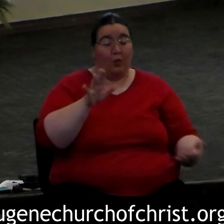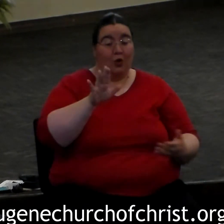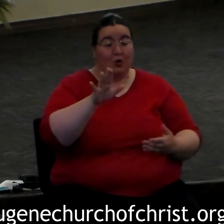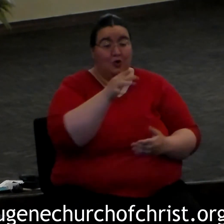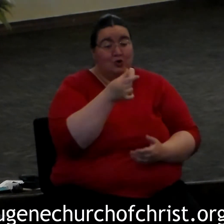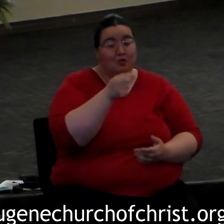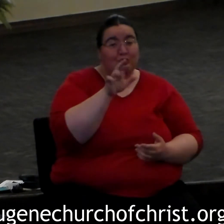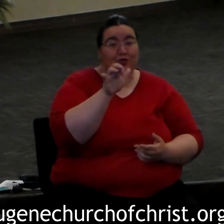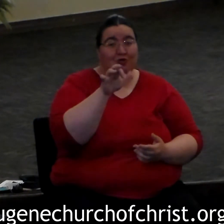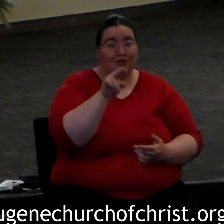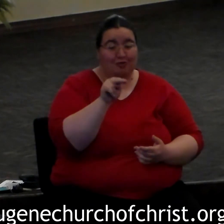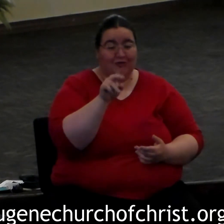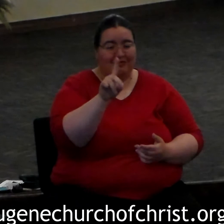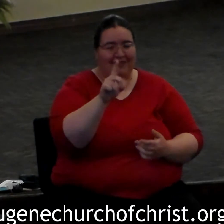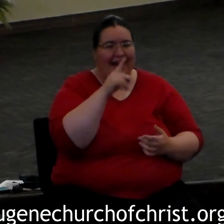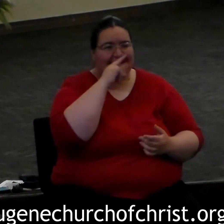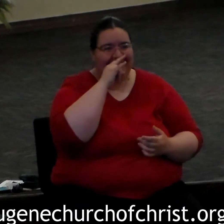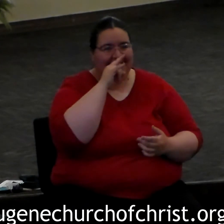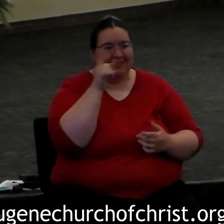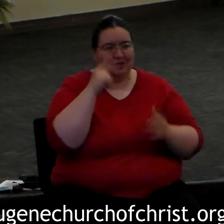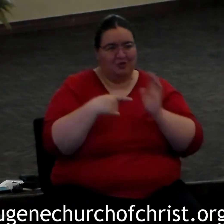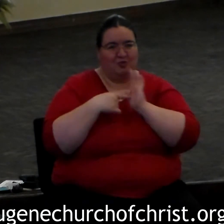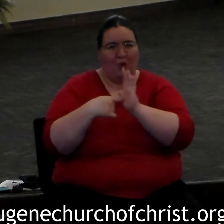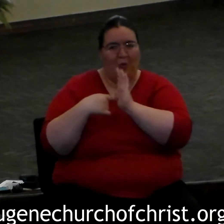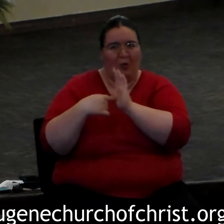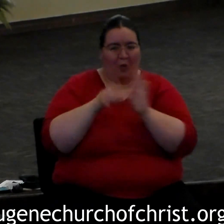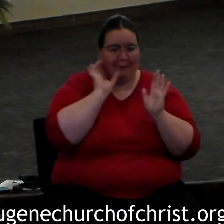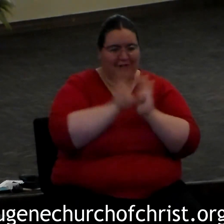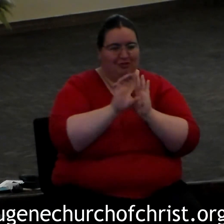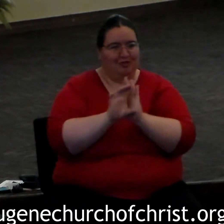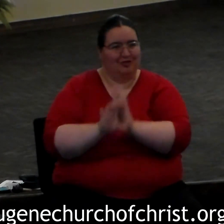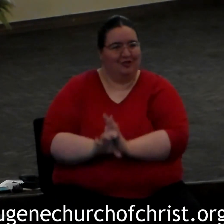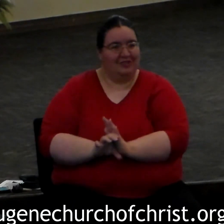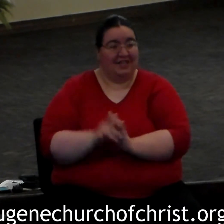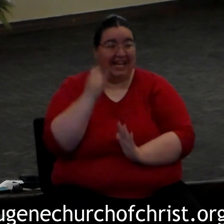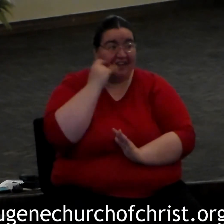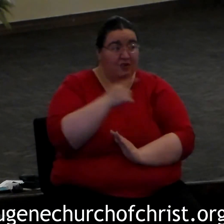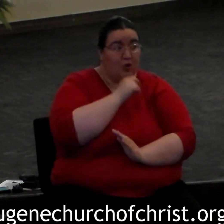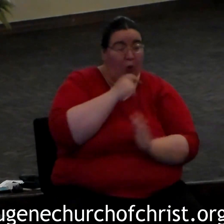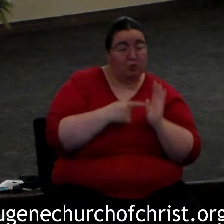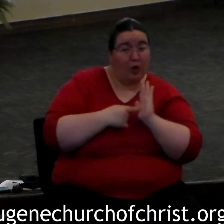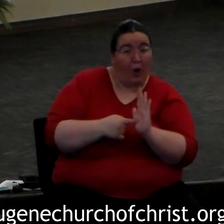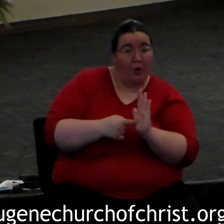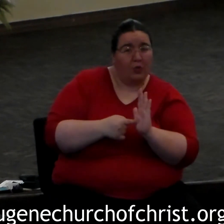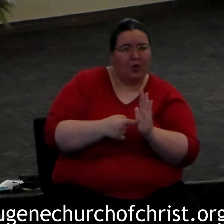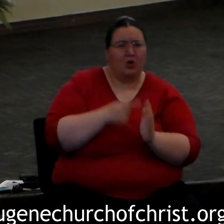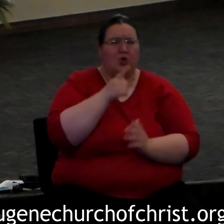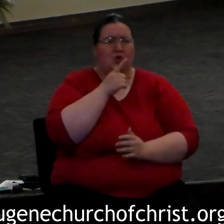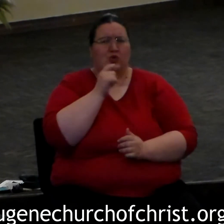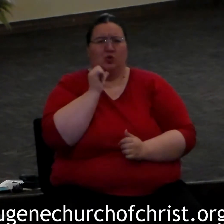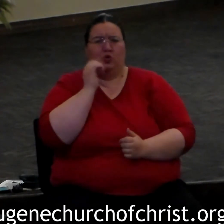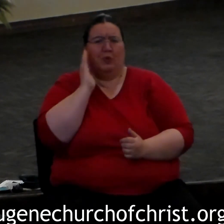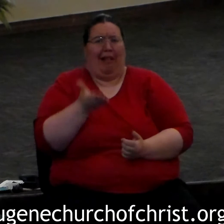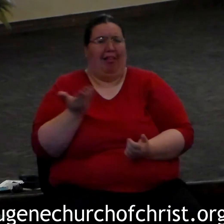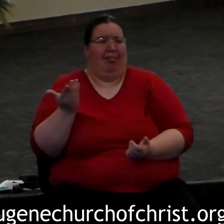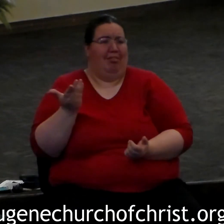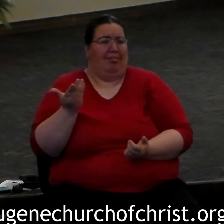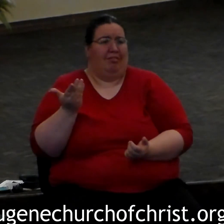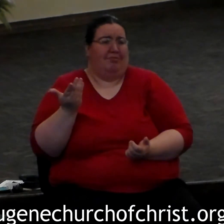You tell people about that thing that you finally redecorated at your house, because if you don't, who's going to? We need to